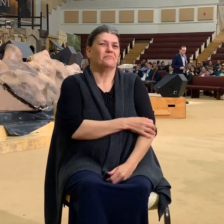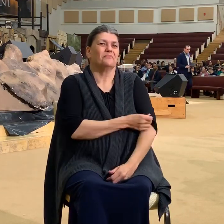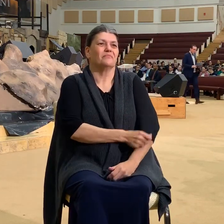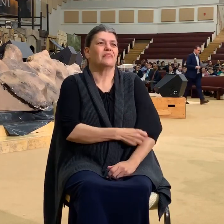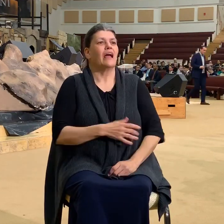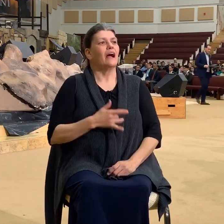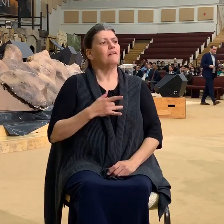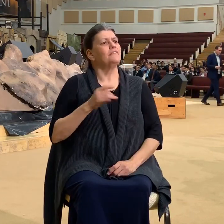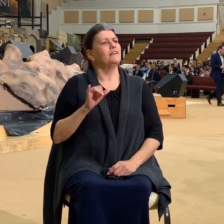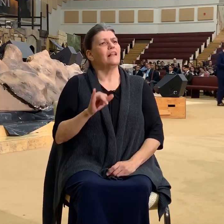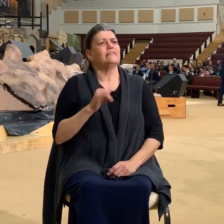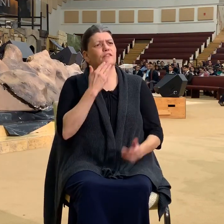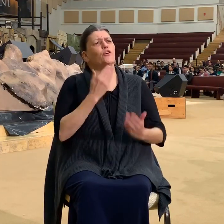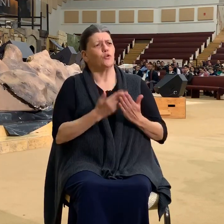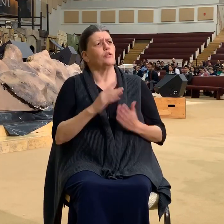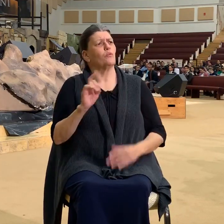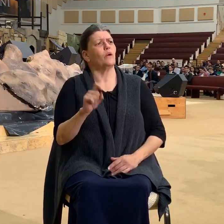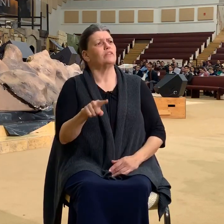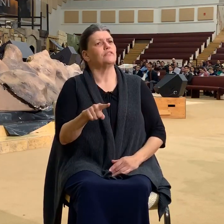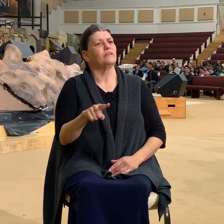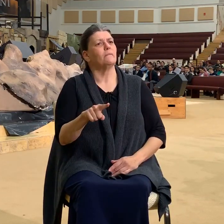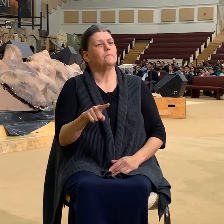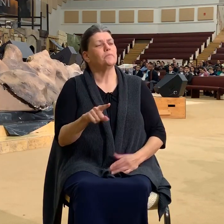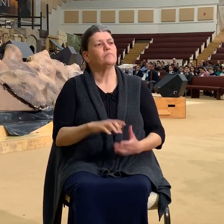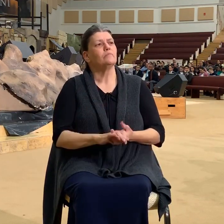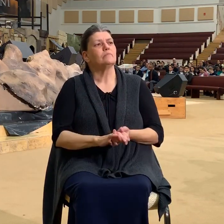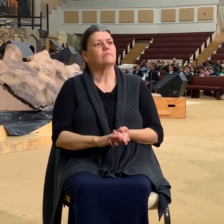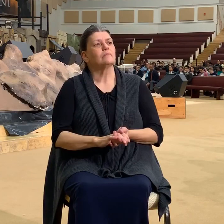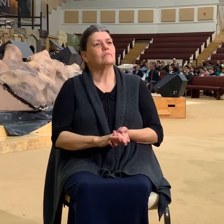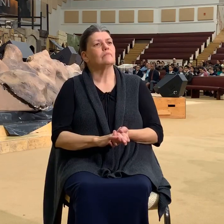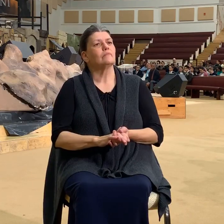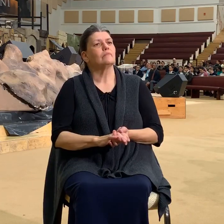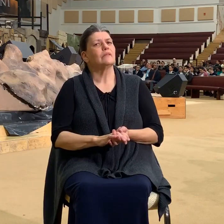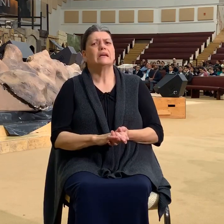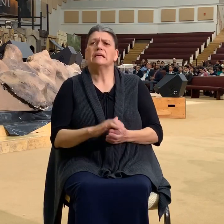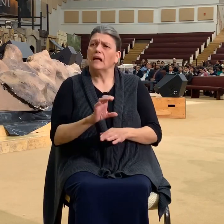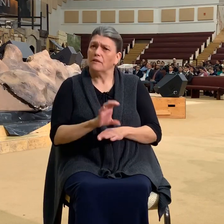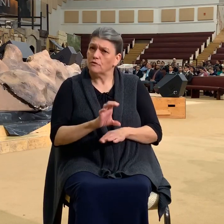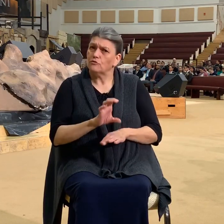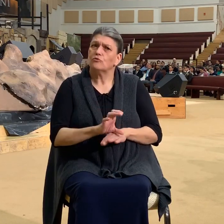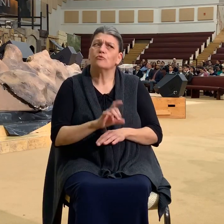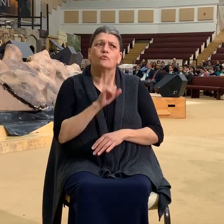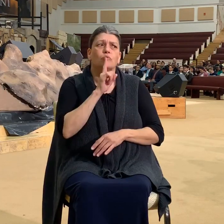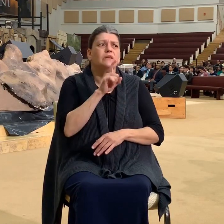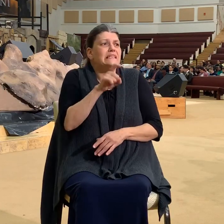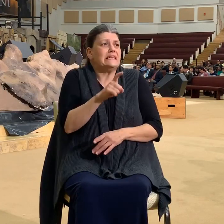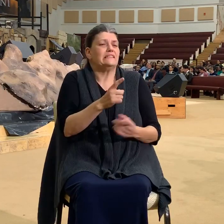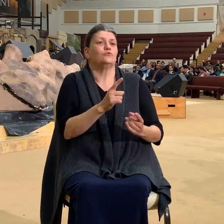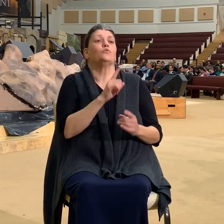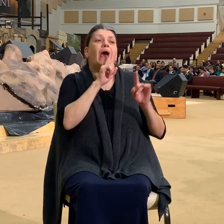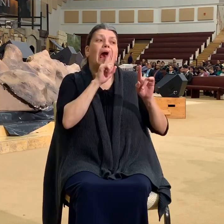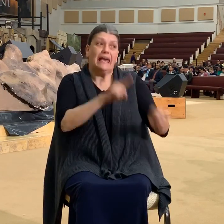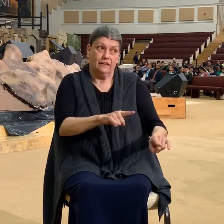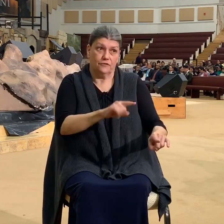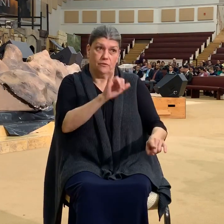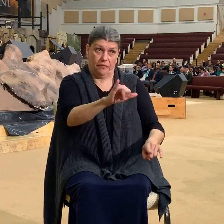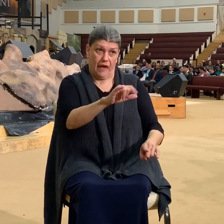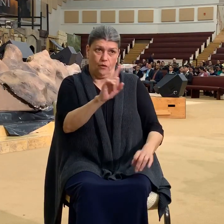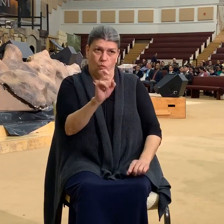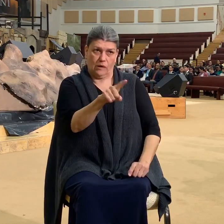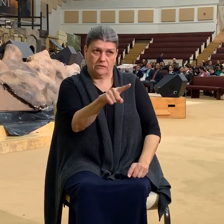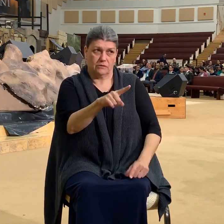I feel like that's a very good question, and it's a question that the church really needs to answer.